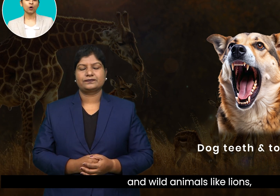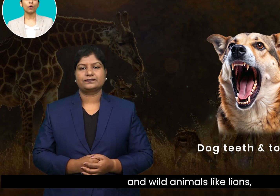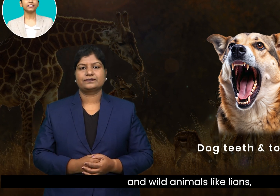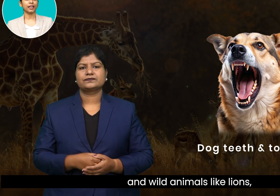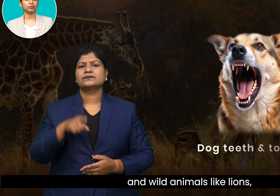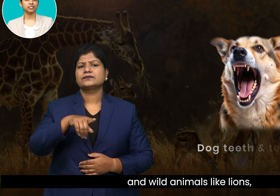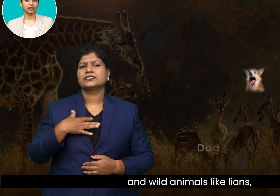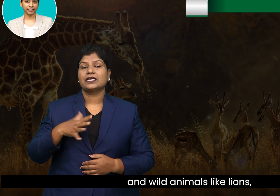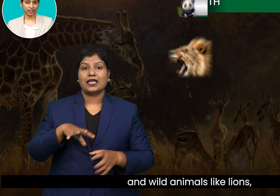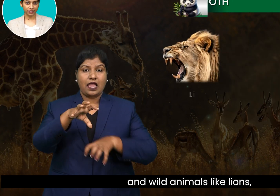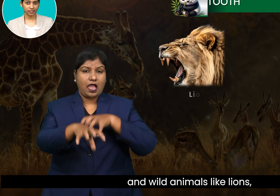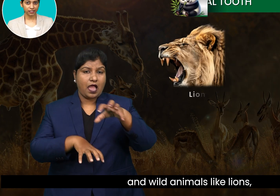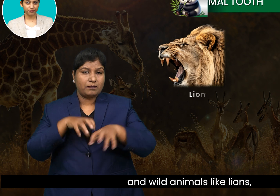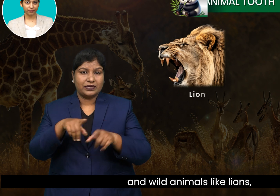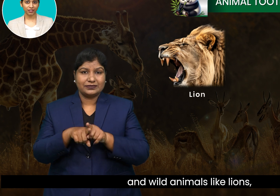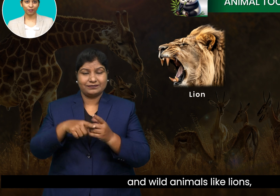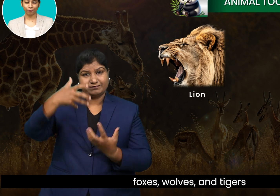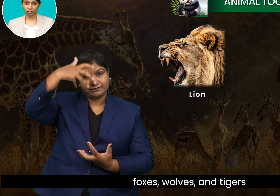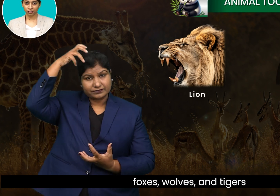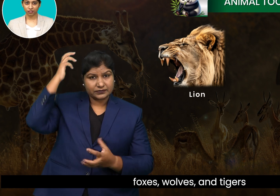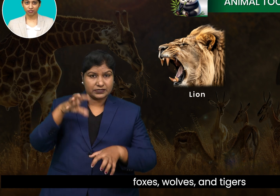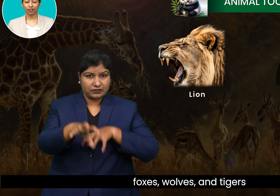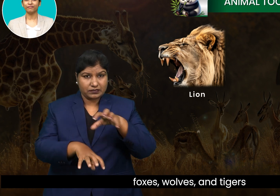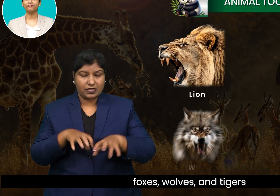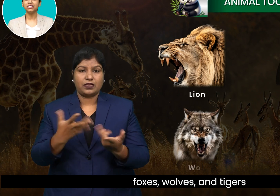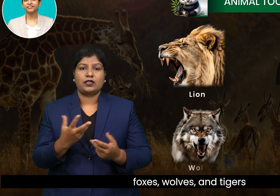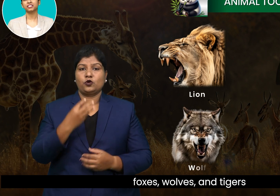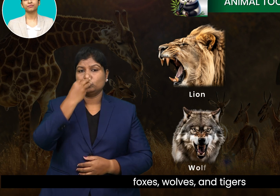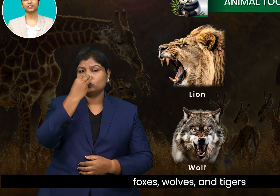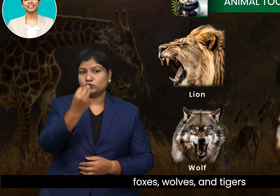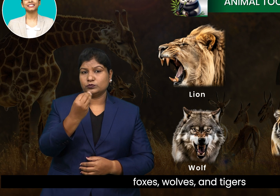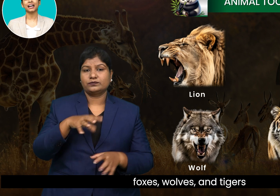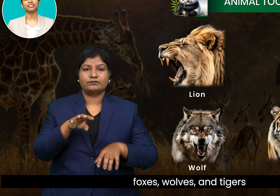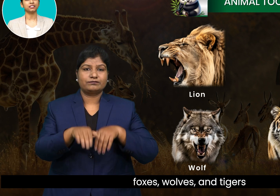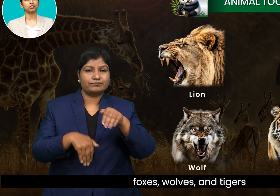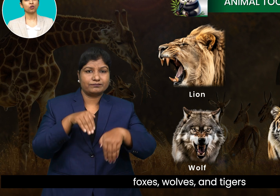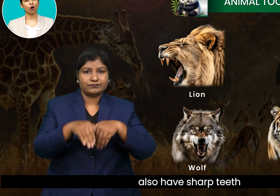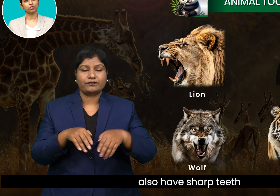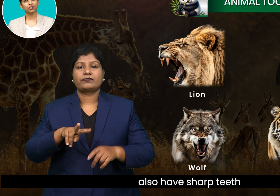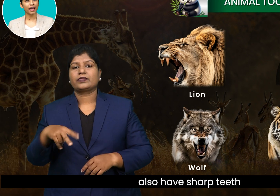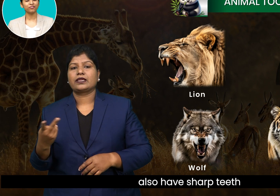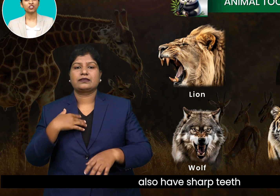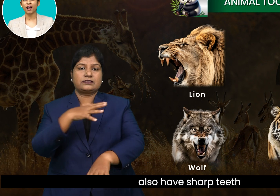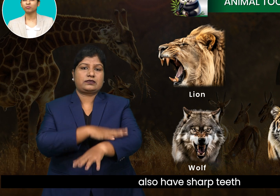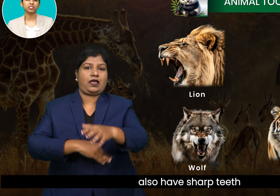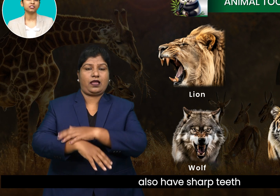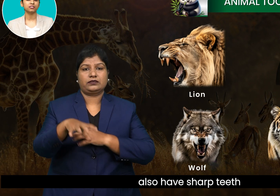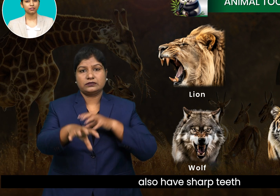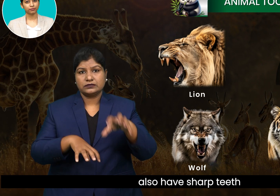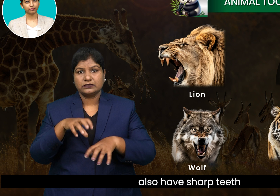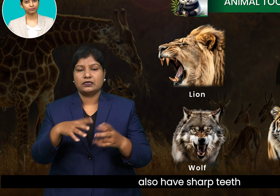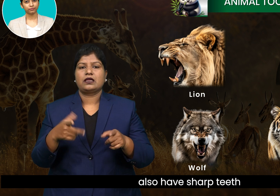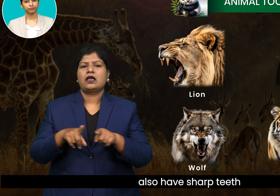And wild animals like lions, foxes, wolves, and tigers also have sharp